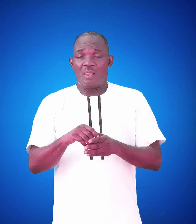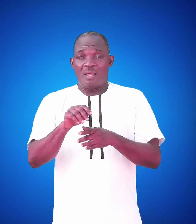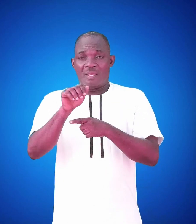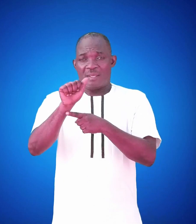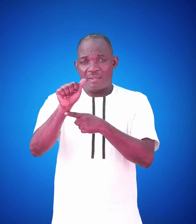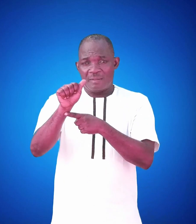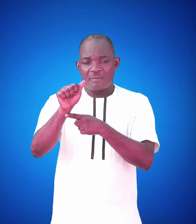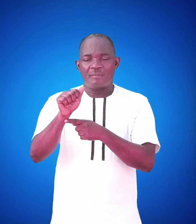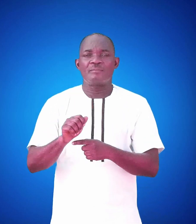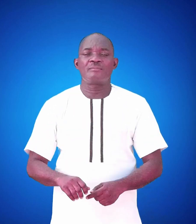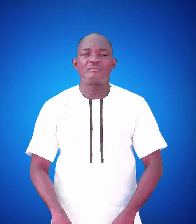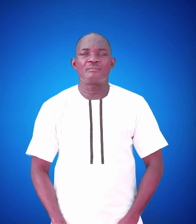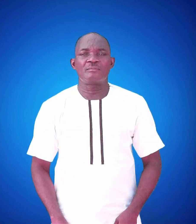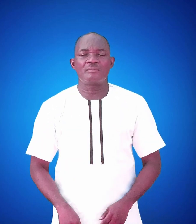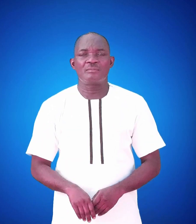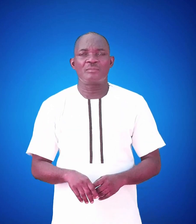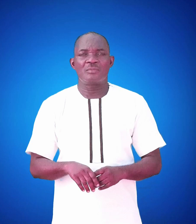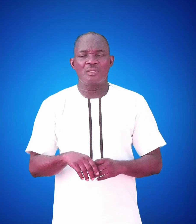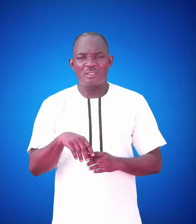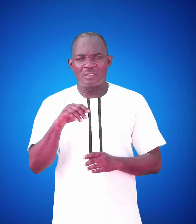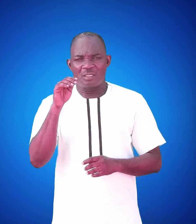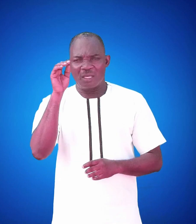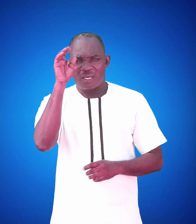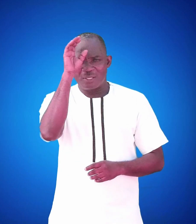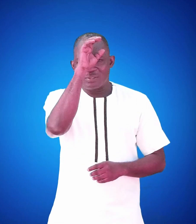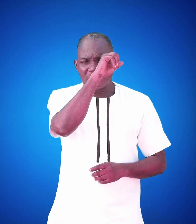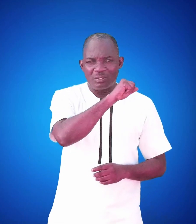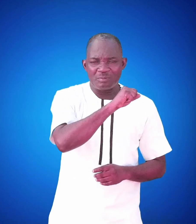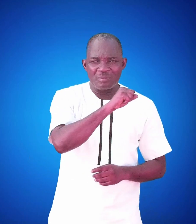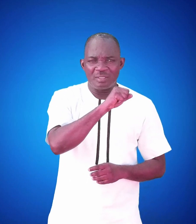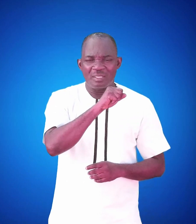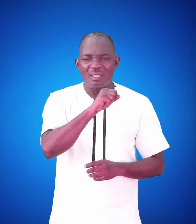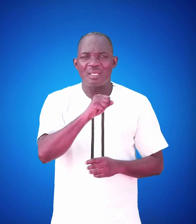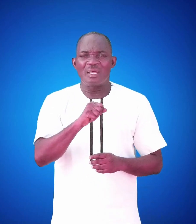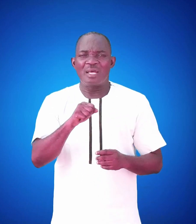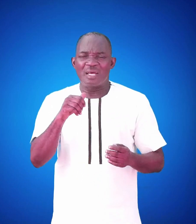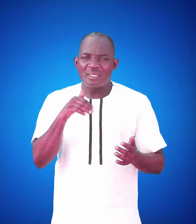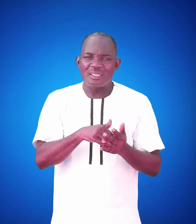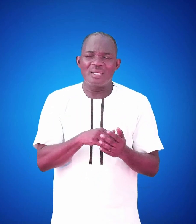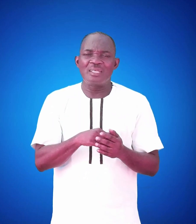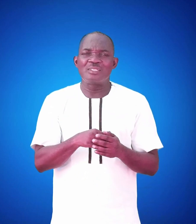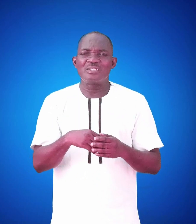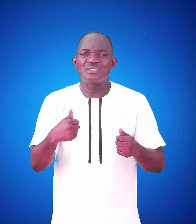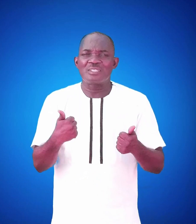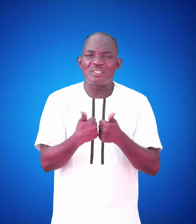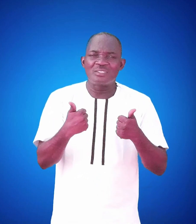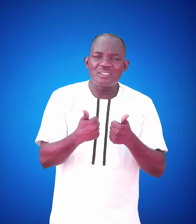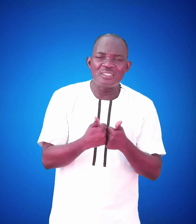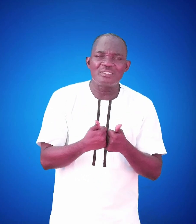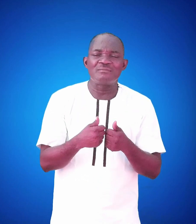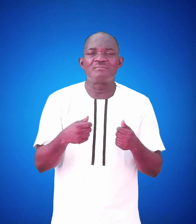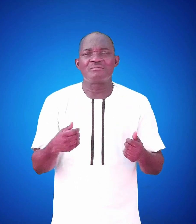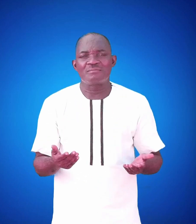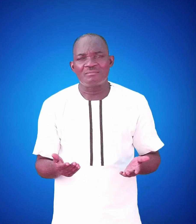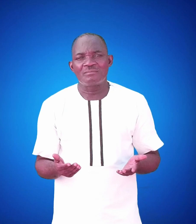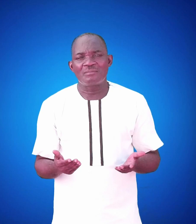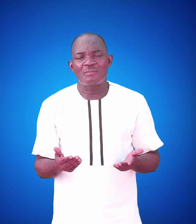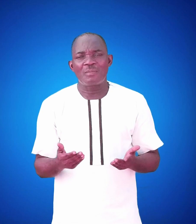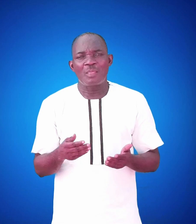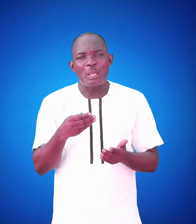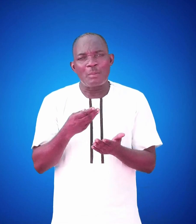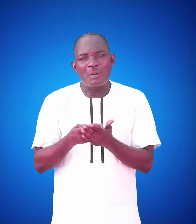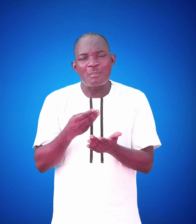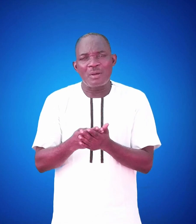A. The assumption underpinning linkages is that